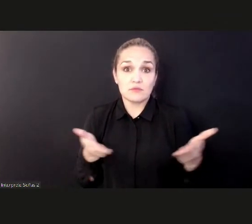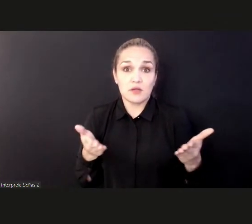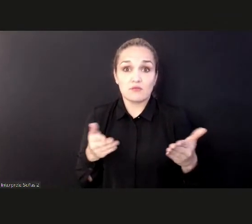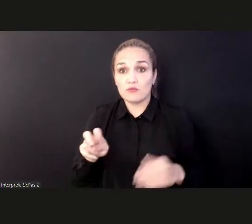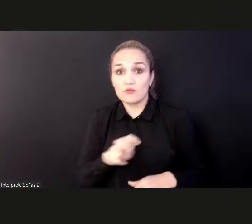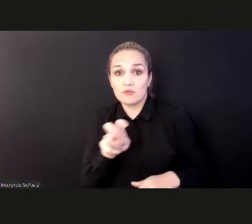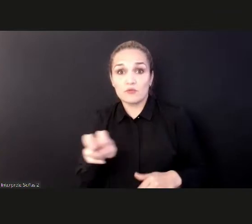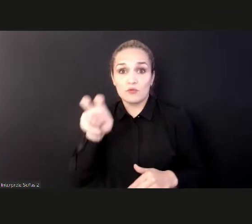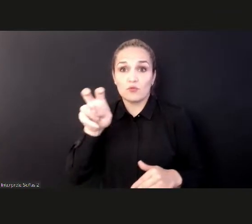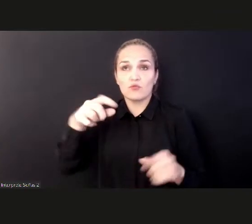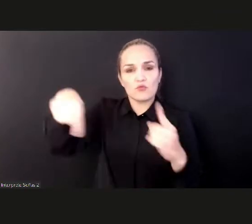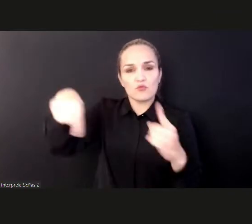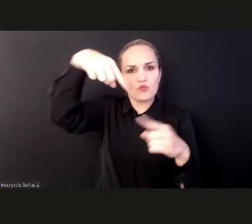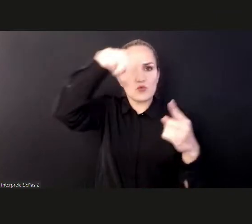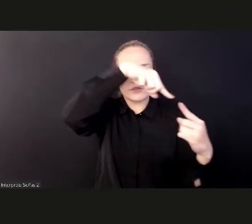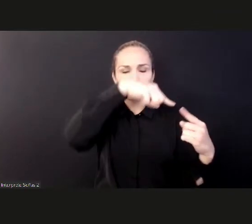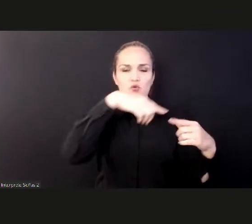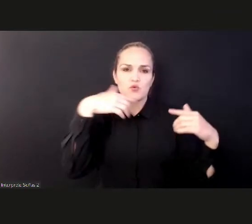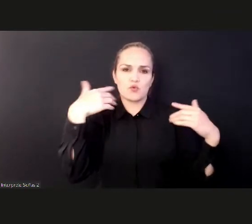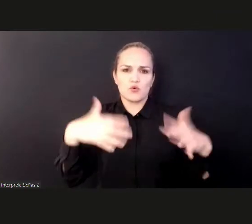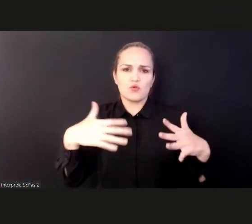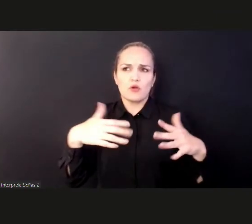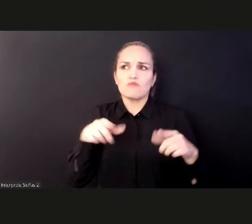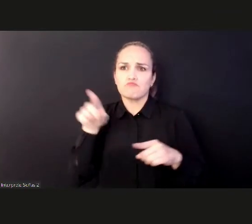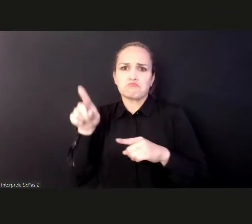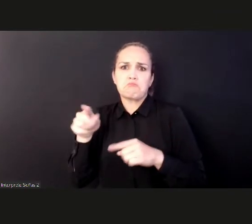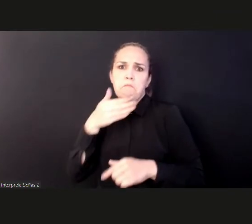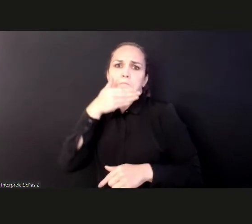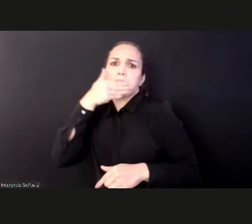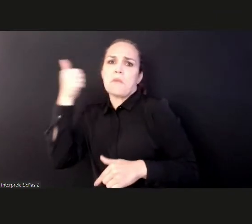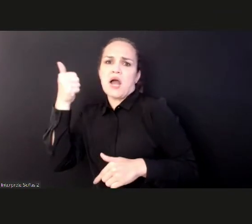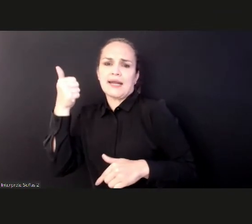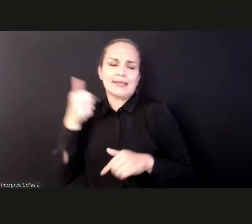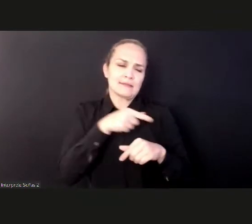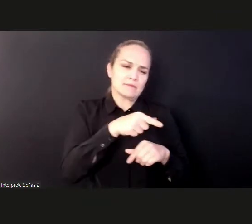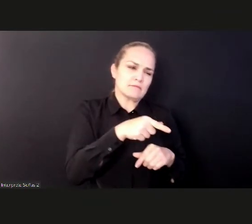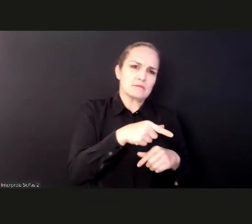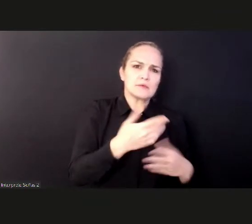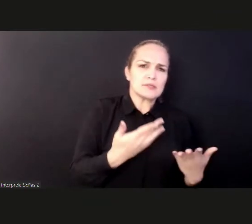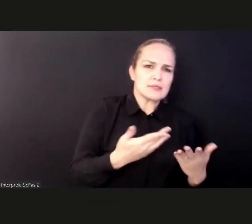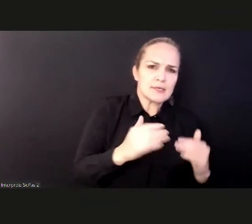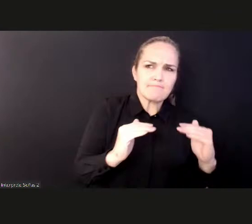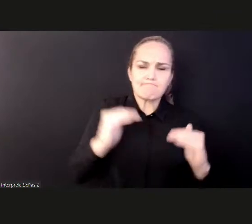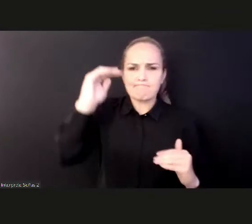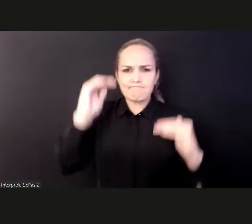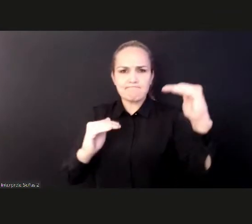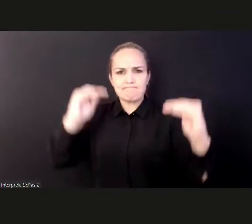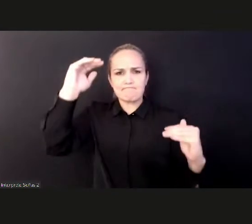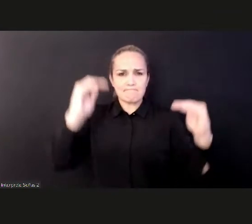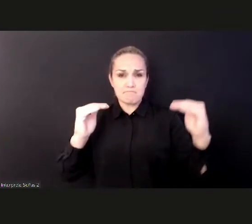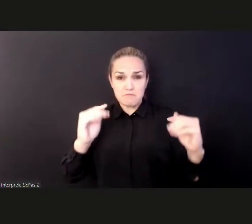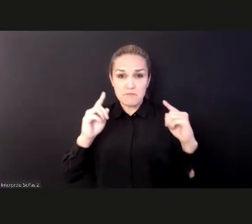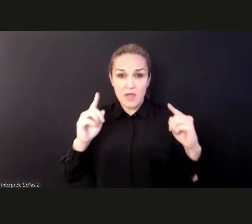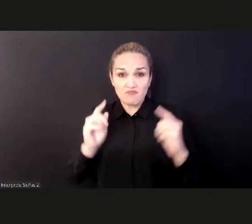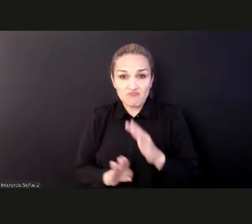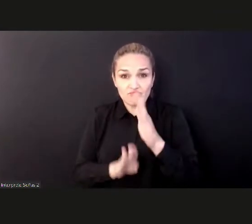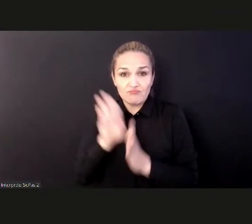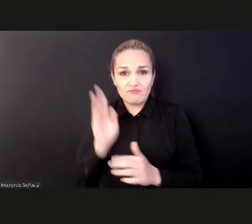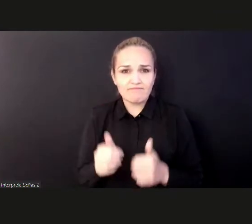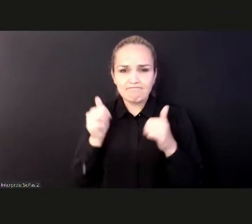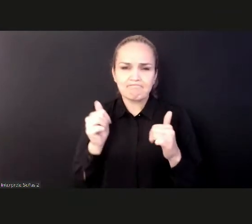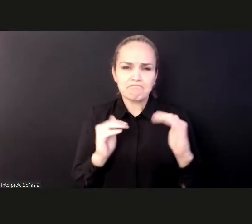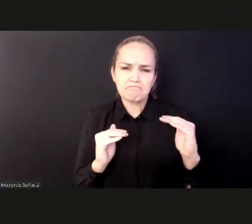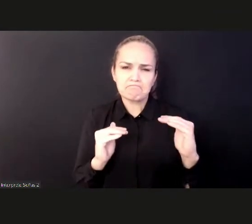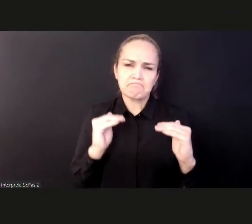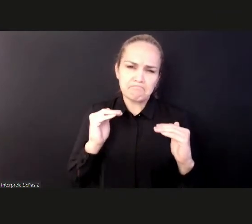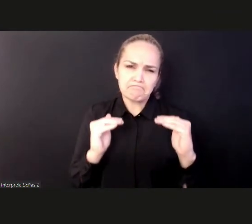better in terms of their recovery. But overall, we are still at very low levels of recovery. Next, I would like to pass